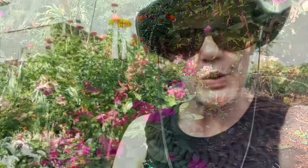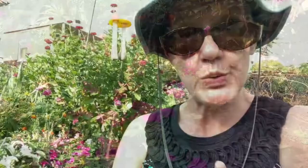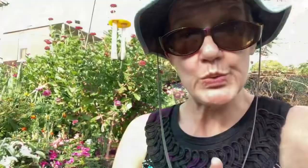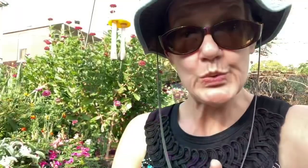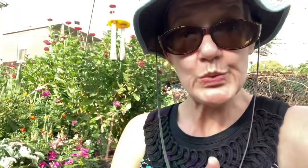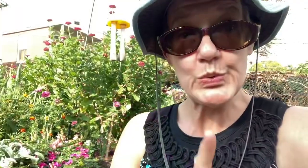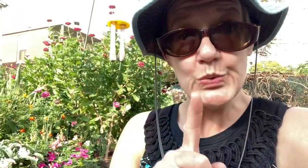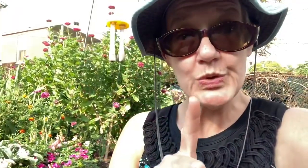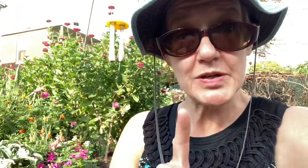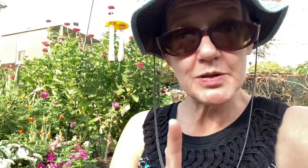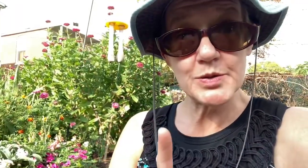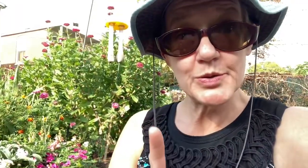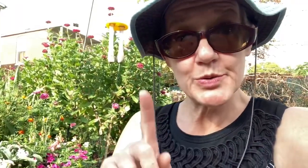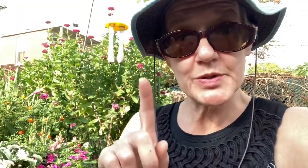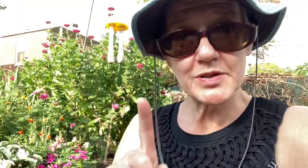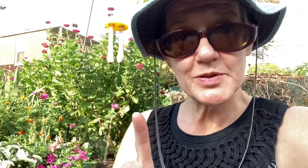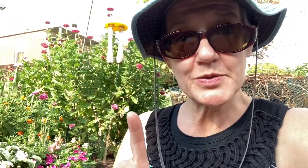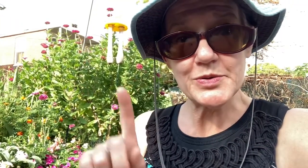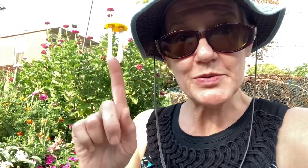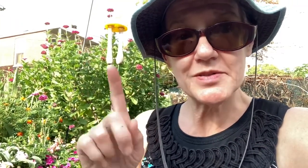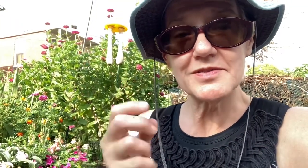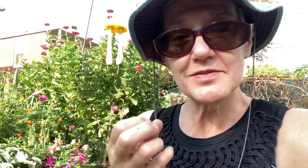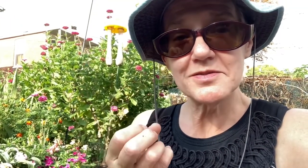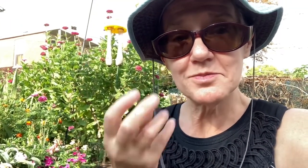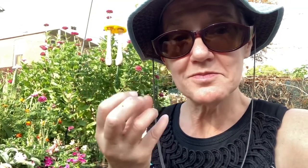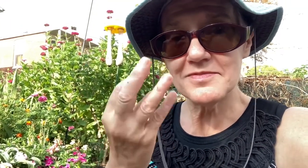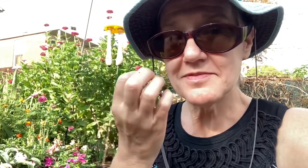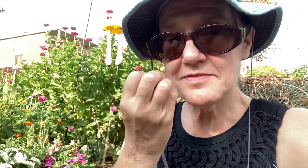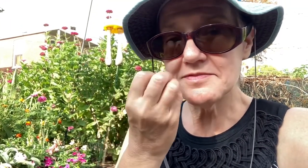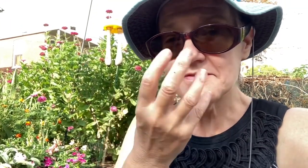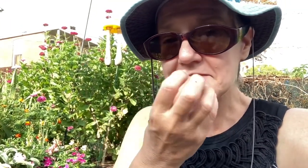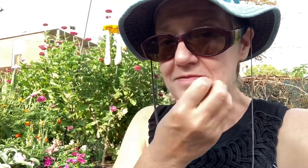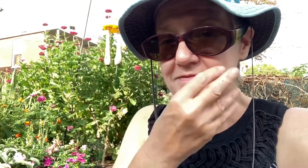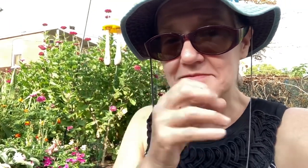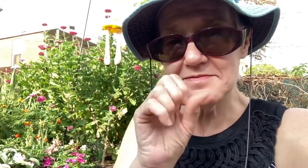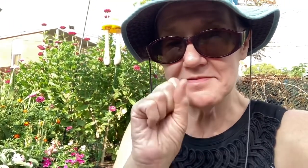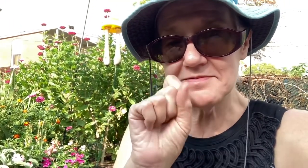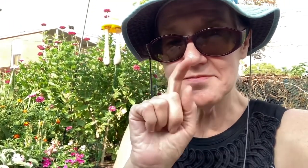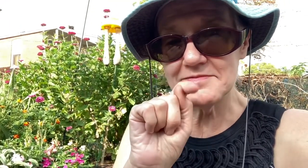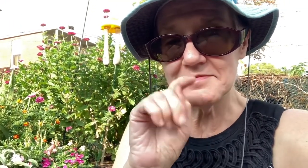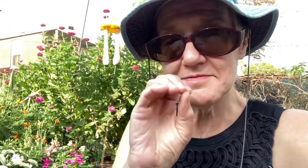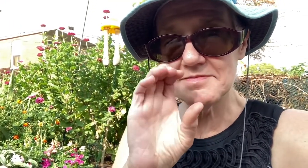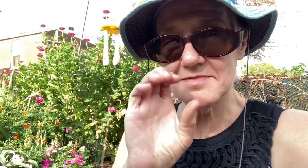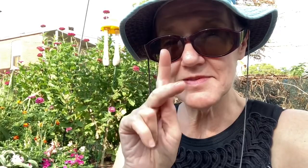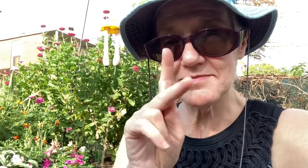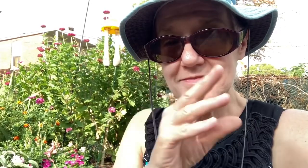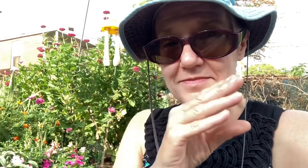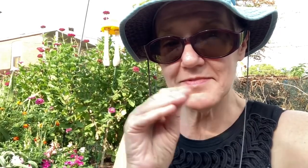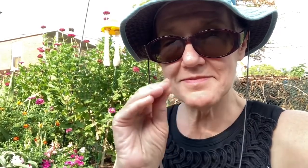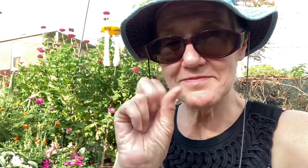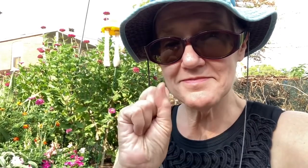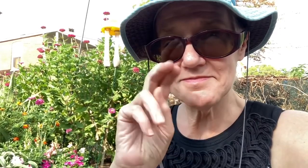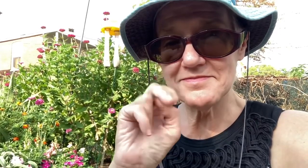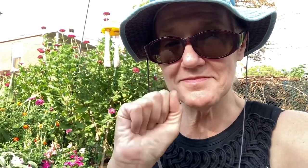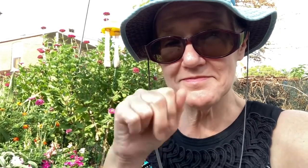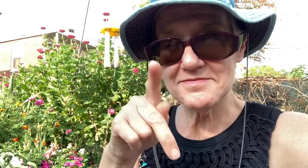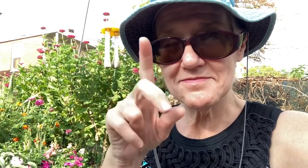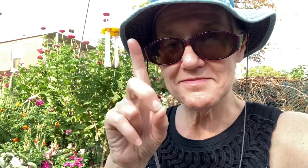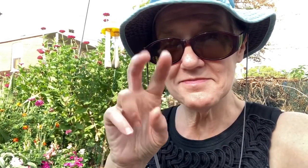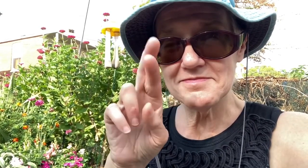And growing in amongst those are the spring flowers. They're from the side of the house. They're stalk